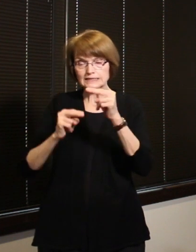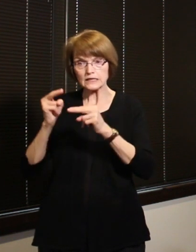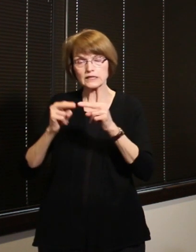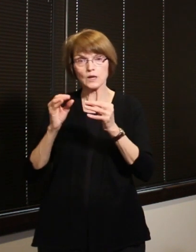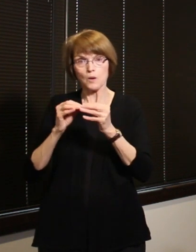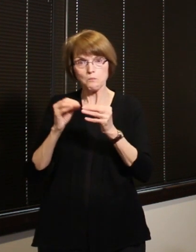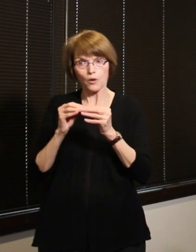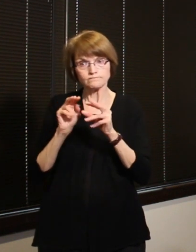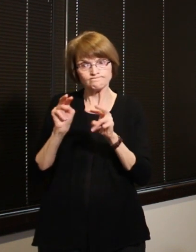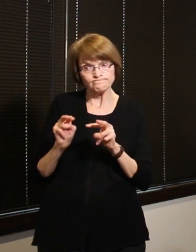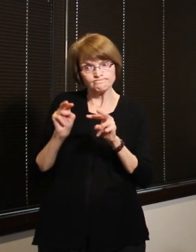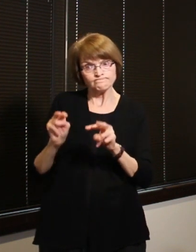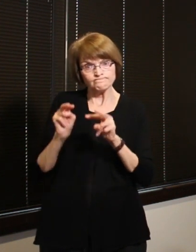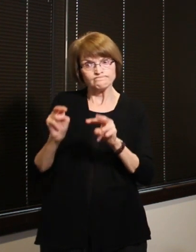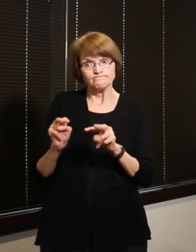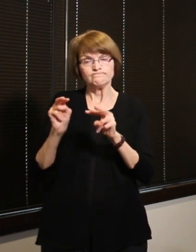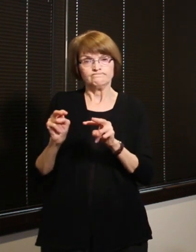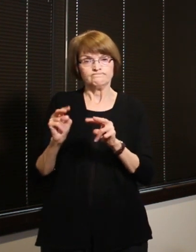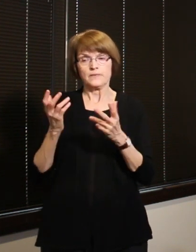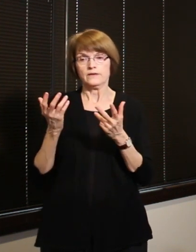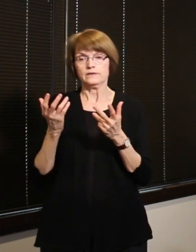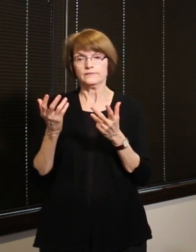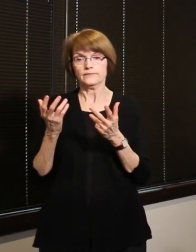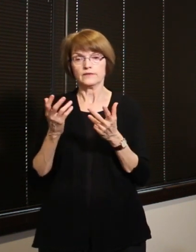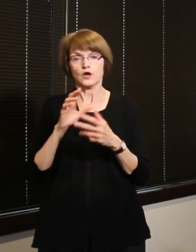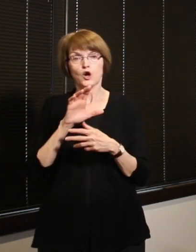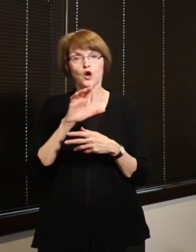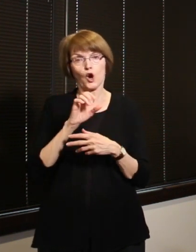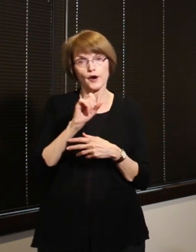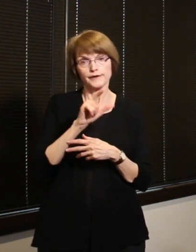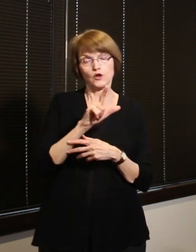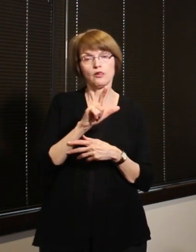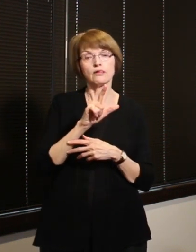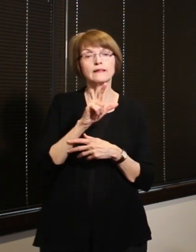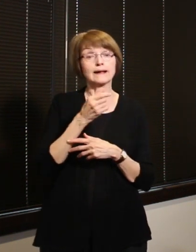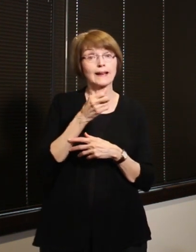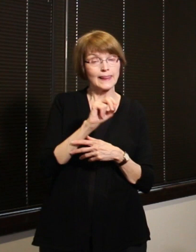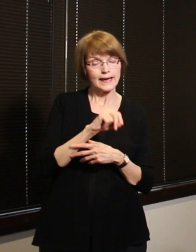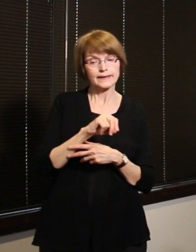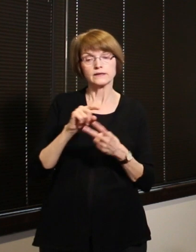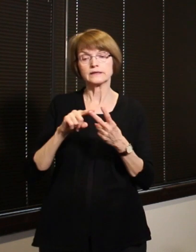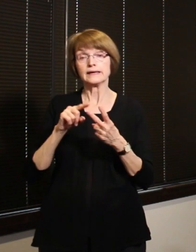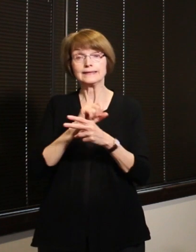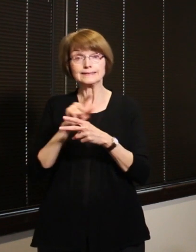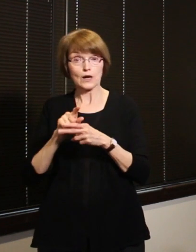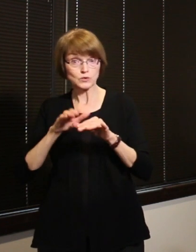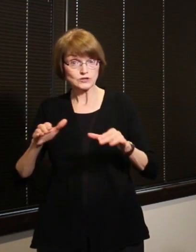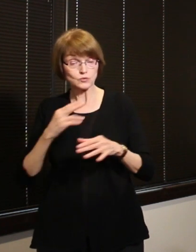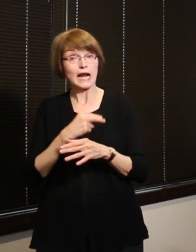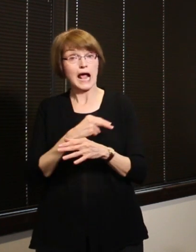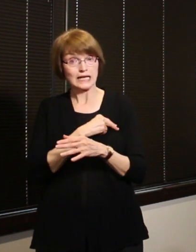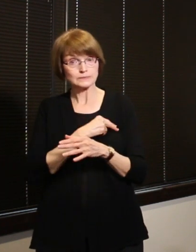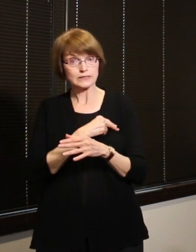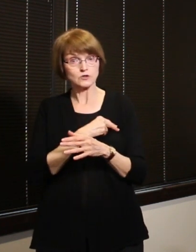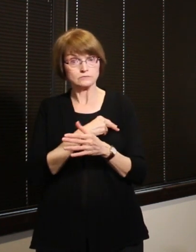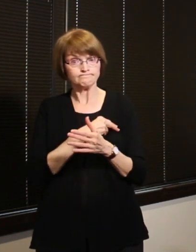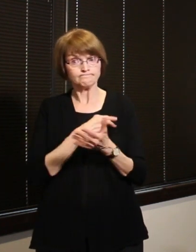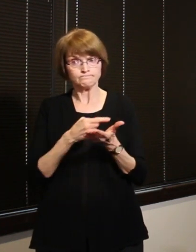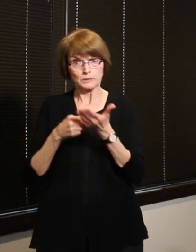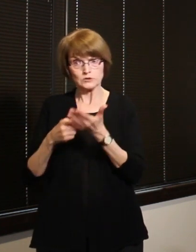so in speaking with both Cardinal Glennon and St. Louis Children's Hospital, there have been at least one